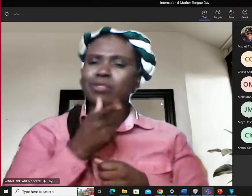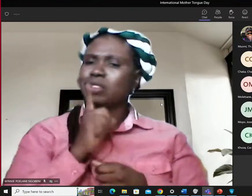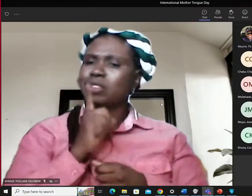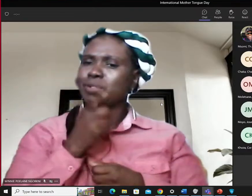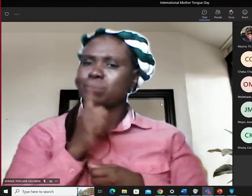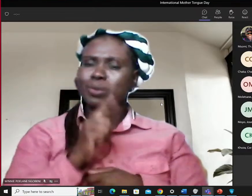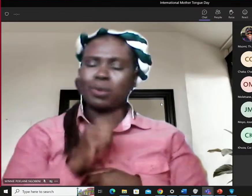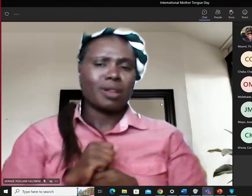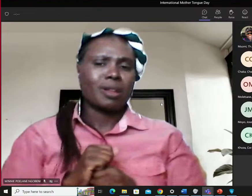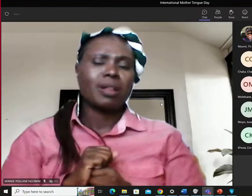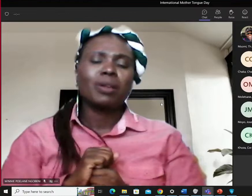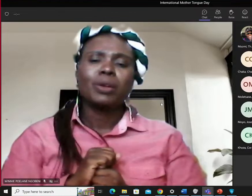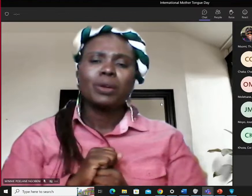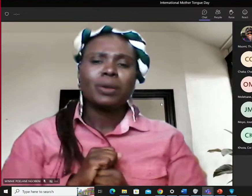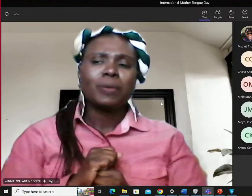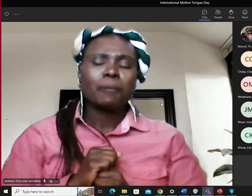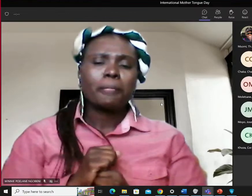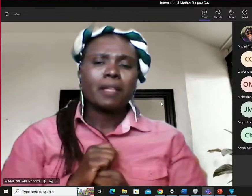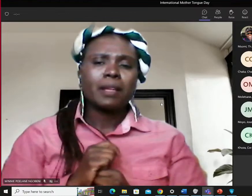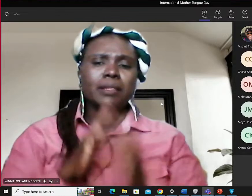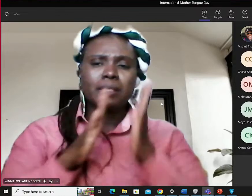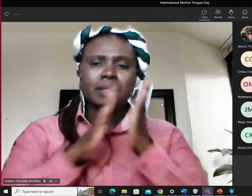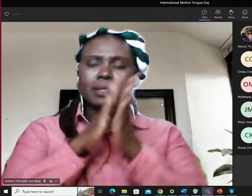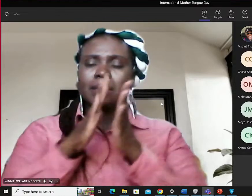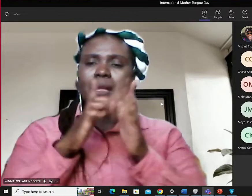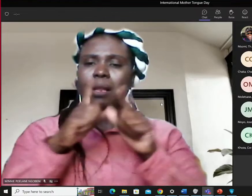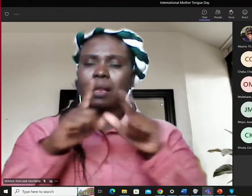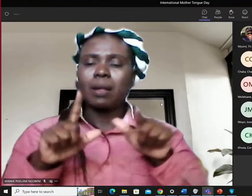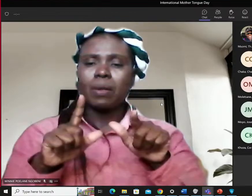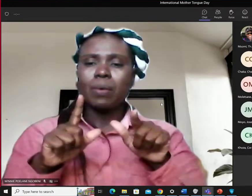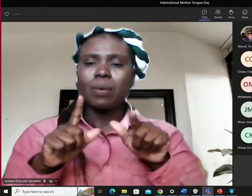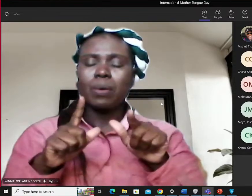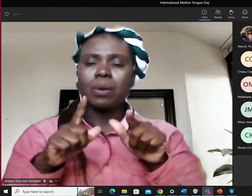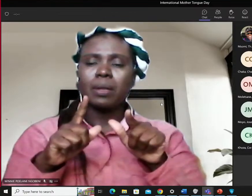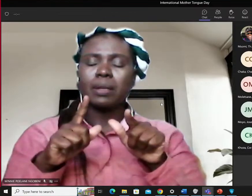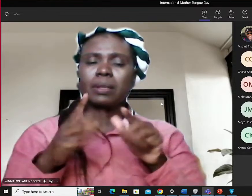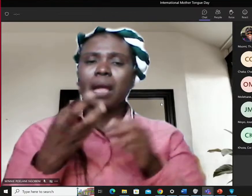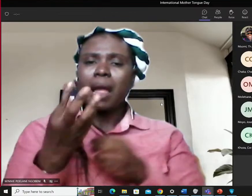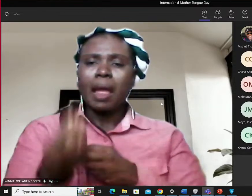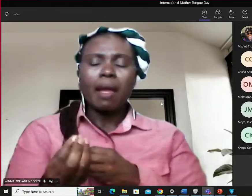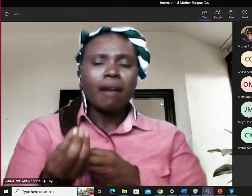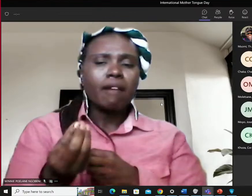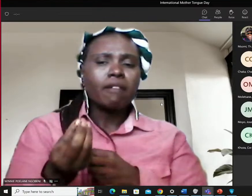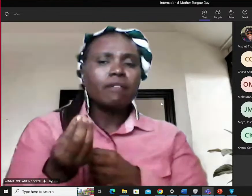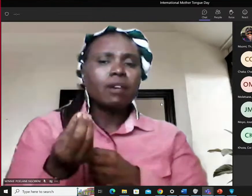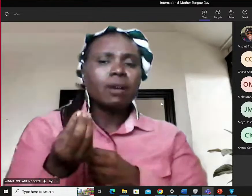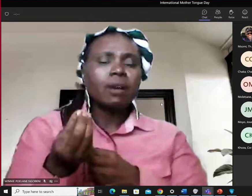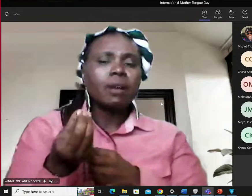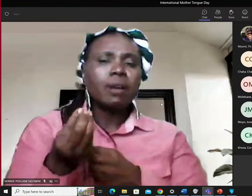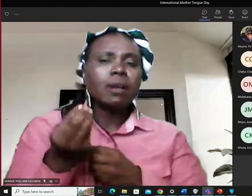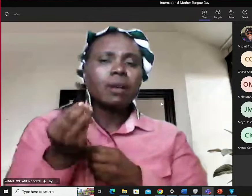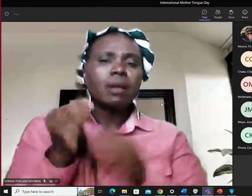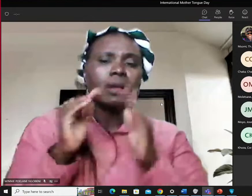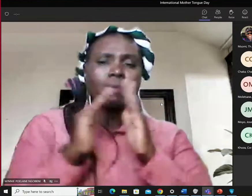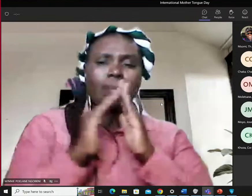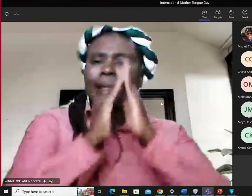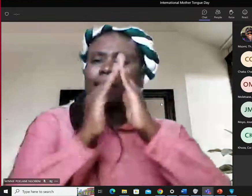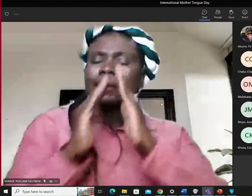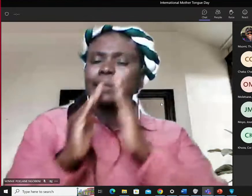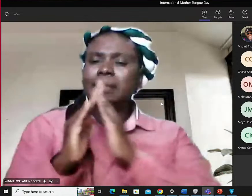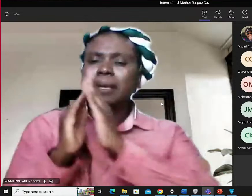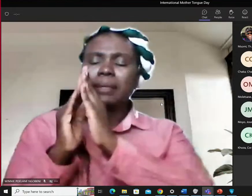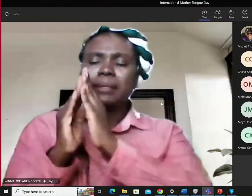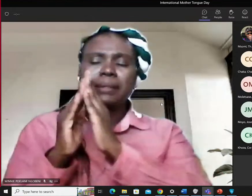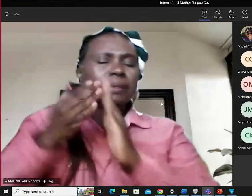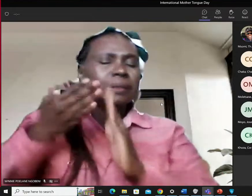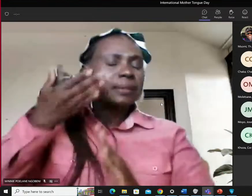Sign language was originated centuries ago by monks and Catholic priests who maintained long